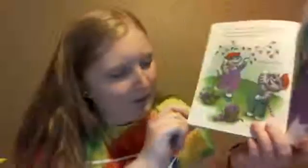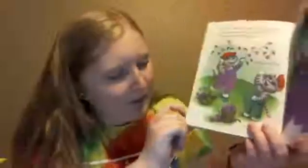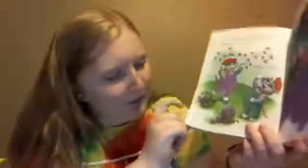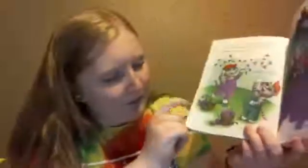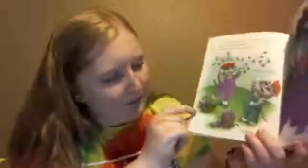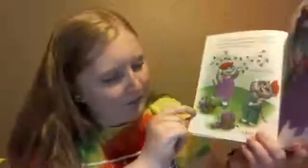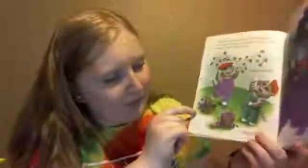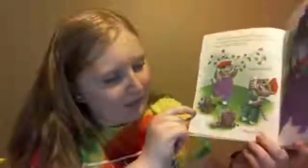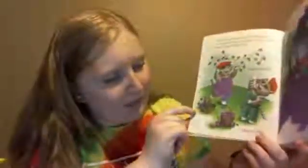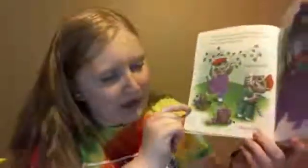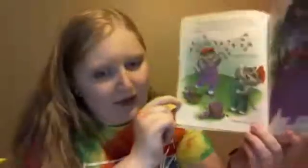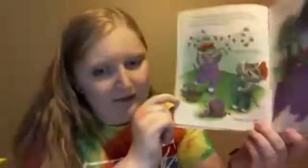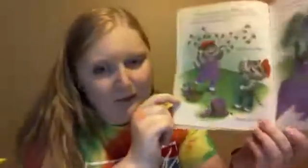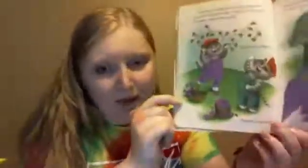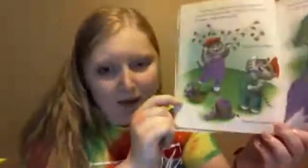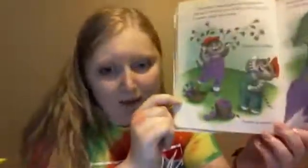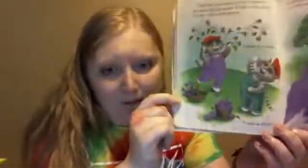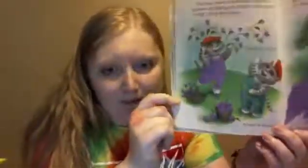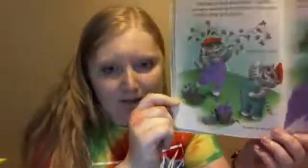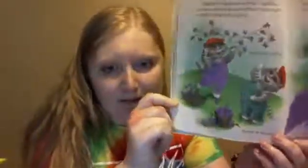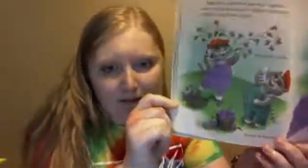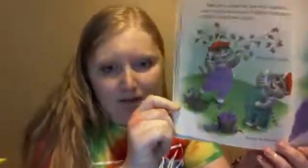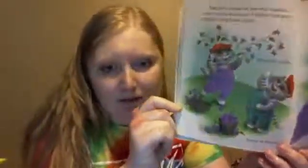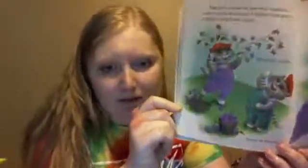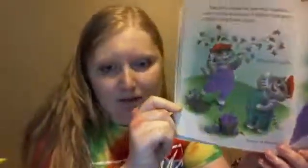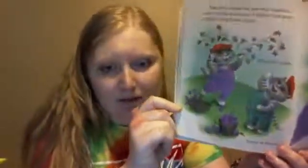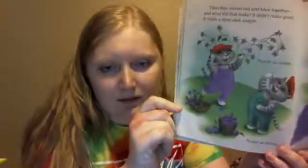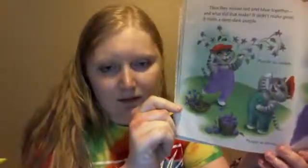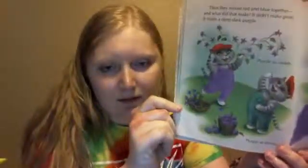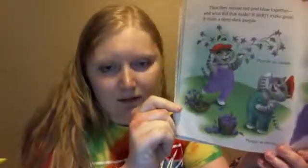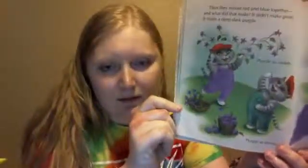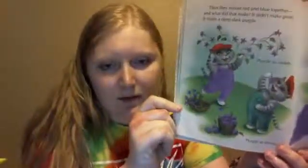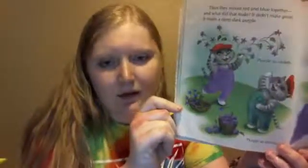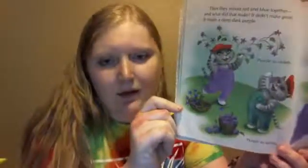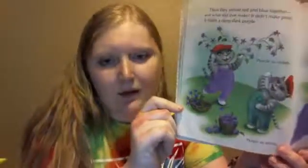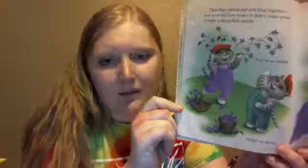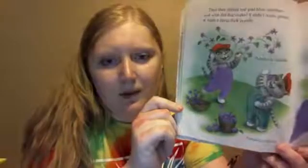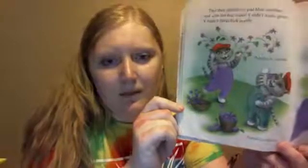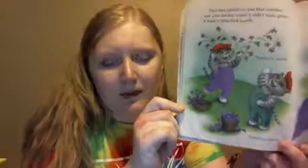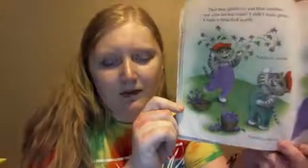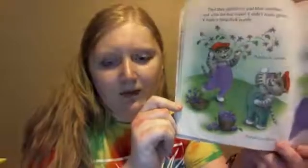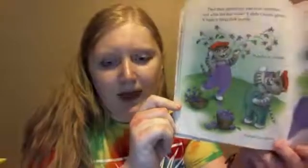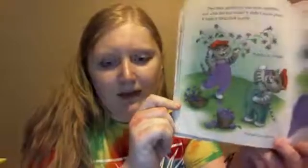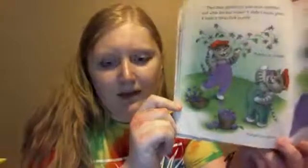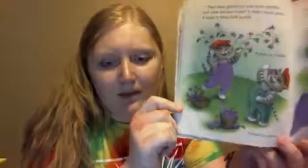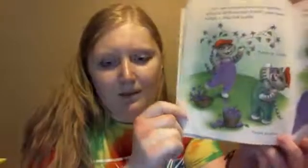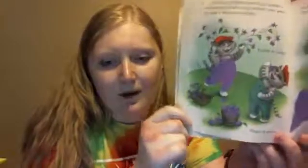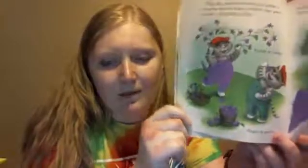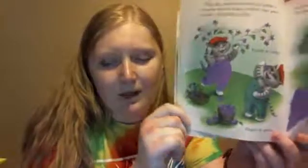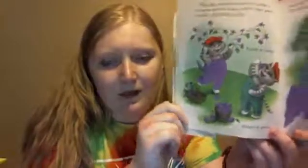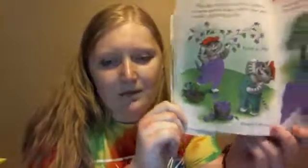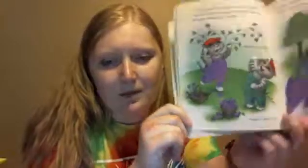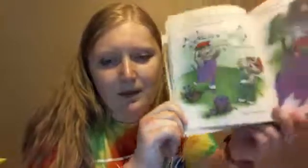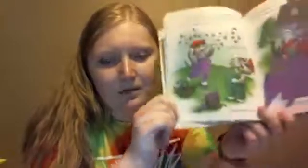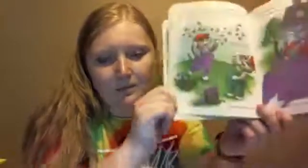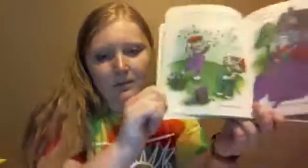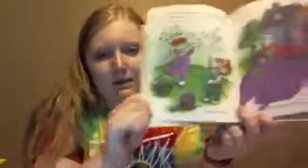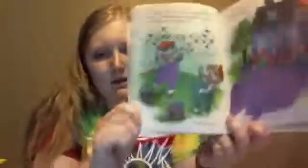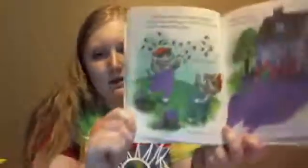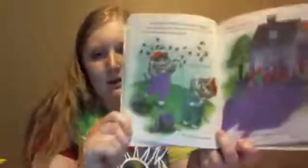Purple as plums. You see them? Purple as violets, purple as plums. What else